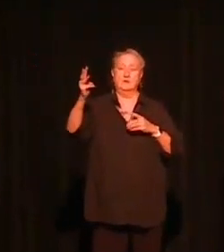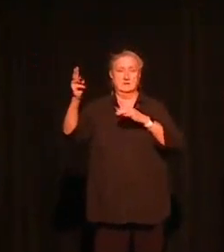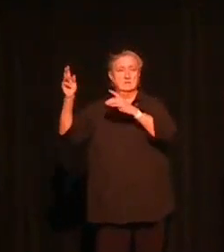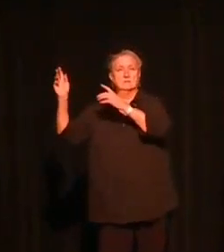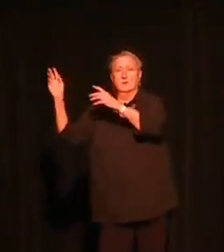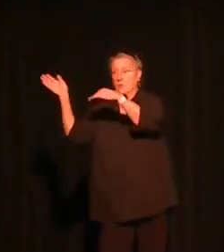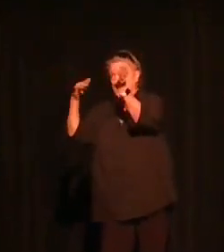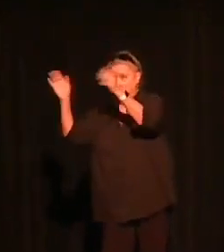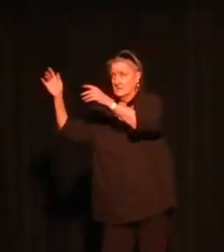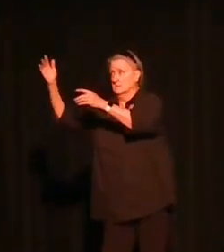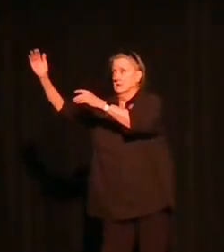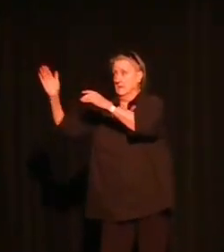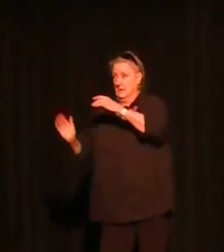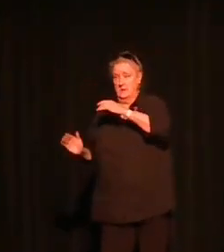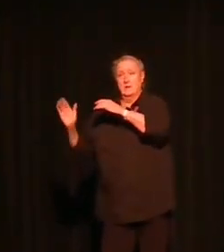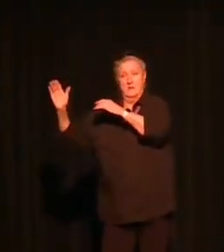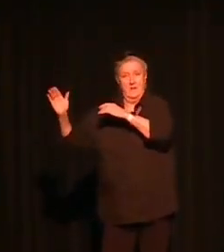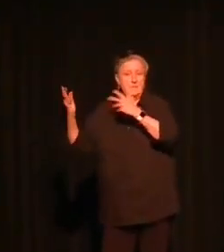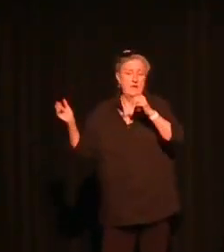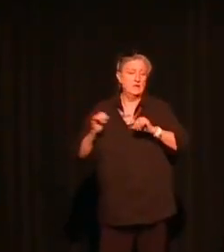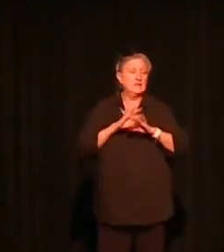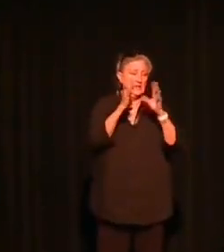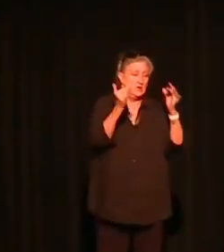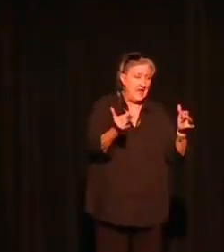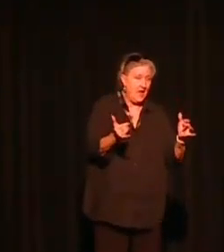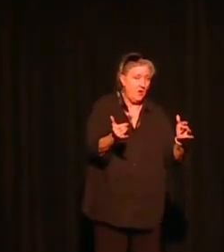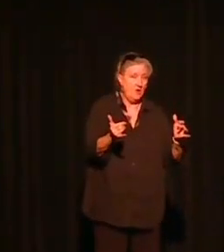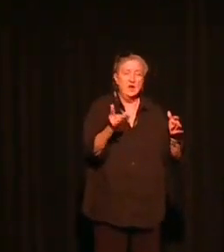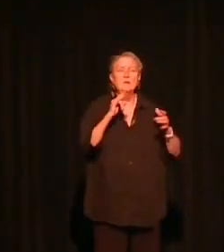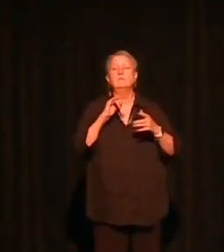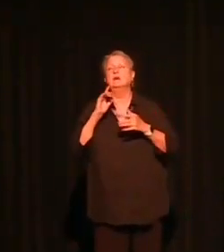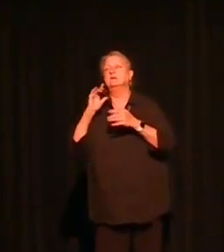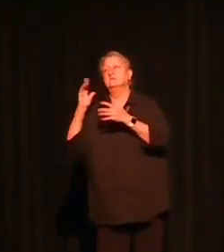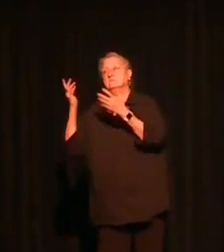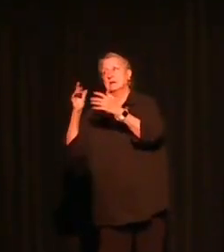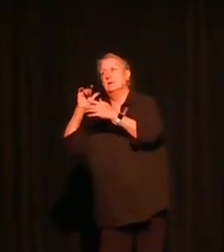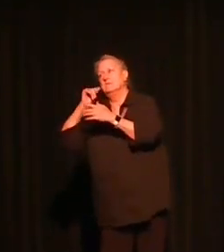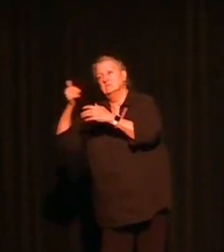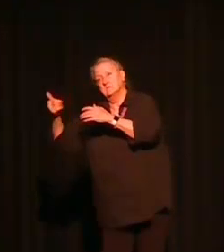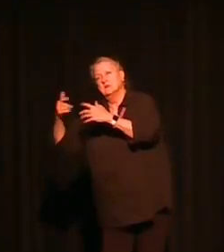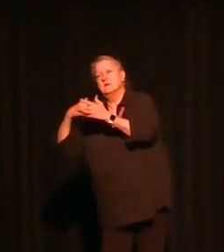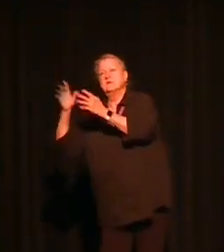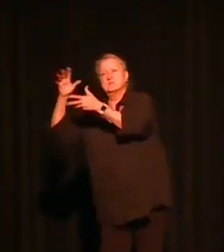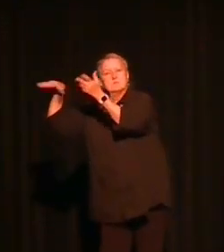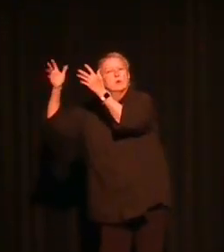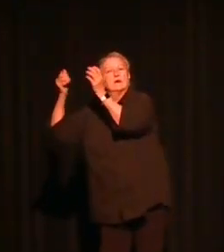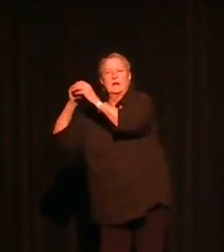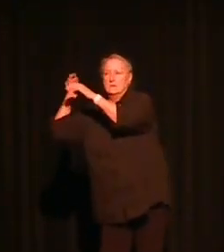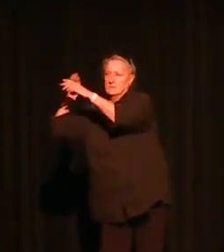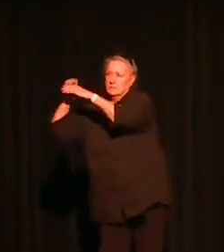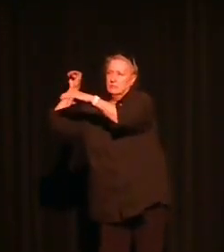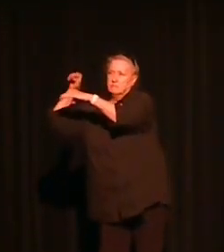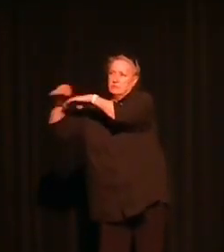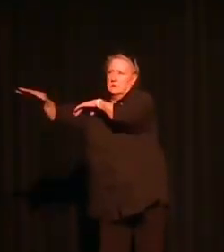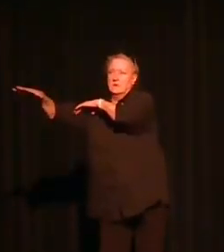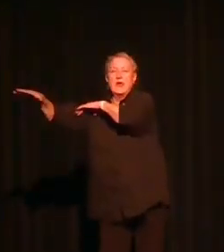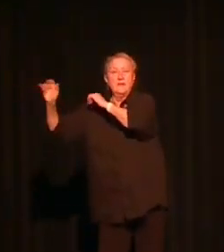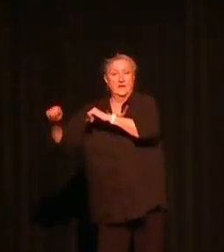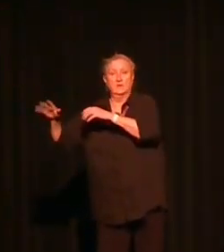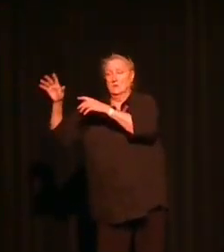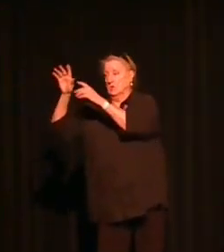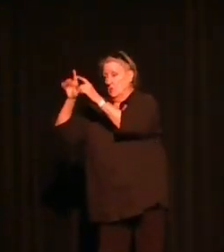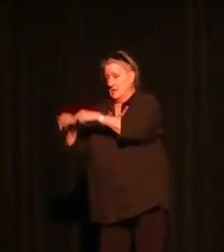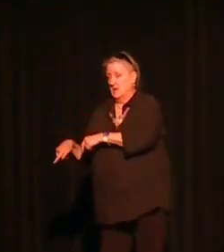the next 24 hours, you may be impacted by smoke again. And that could mix down all the way into the Ventura